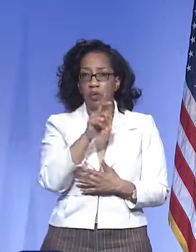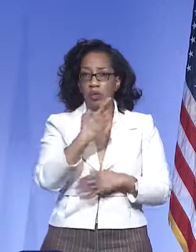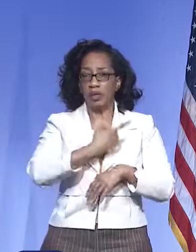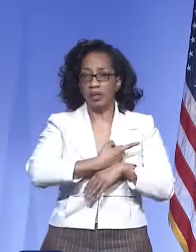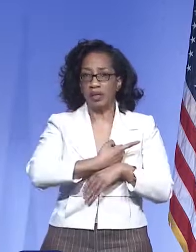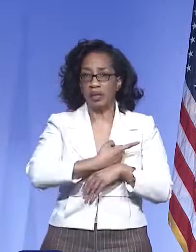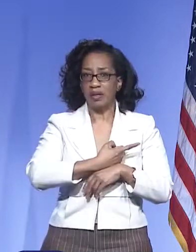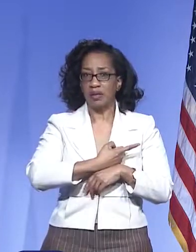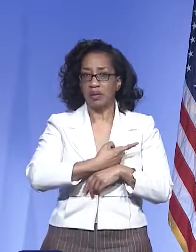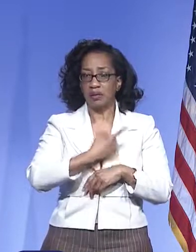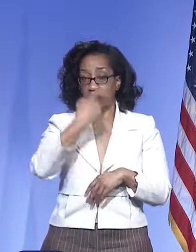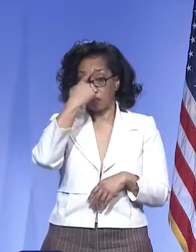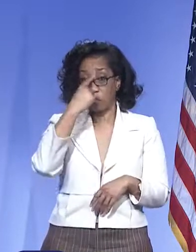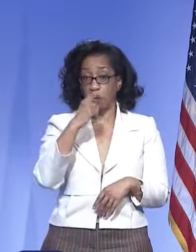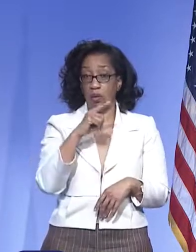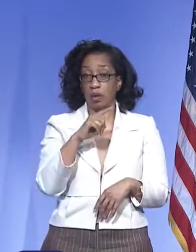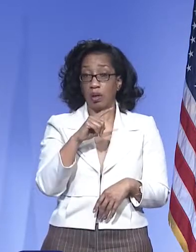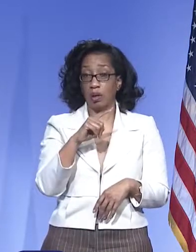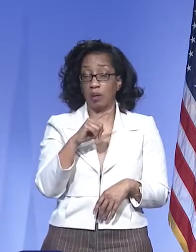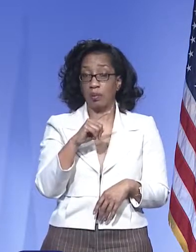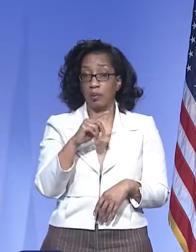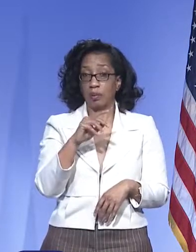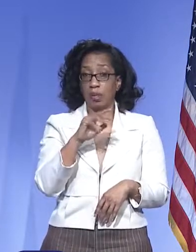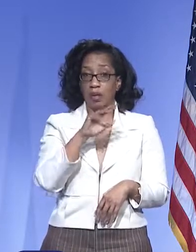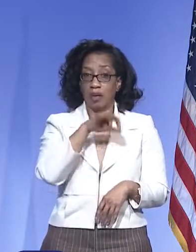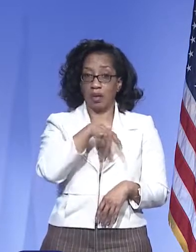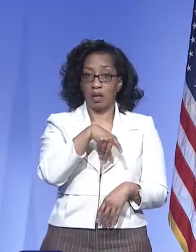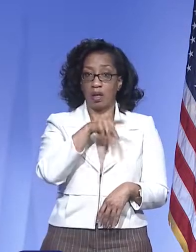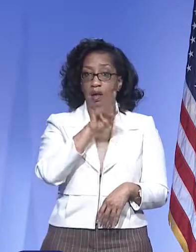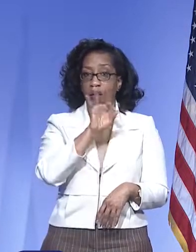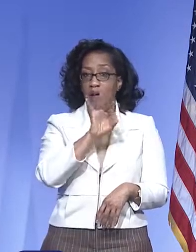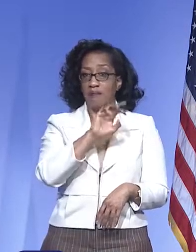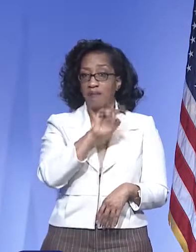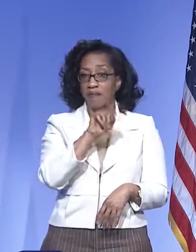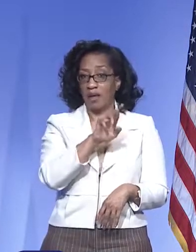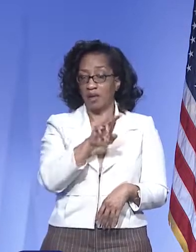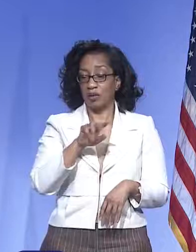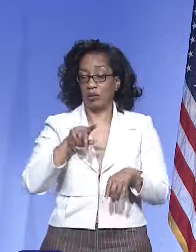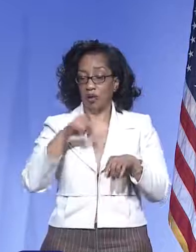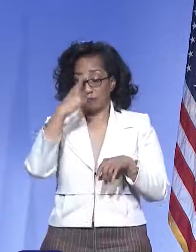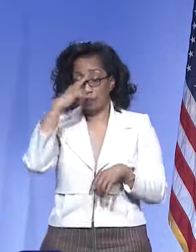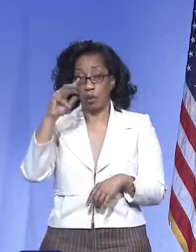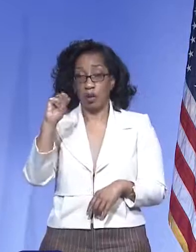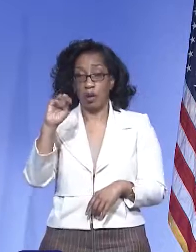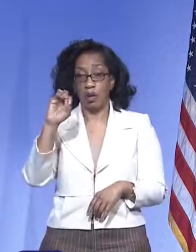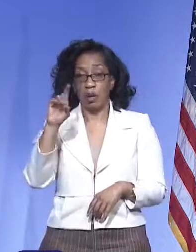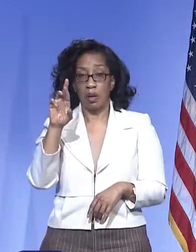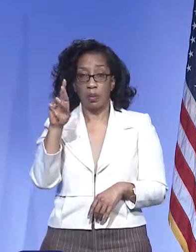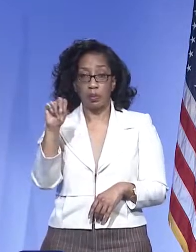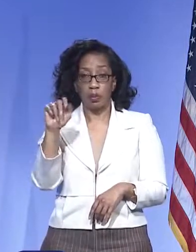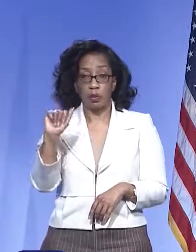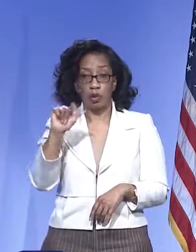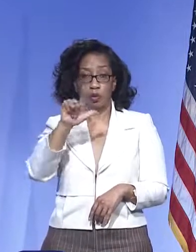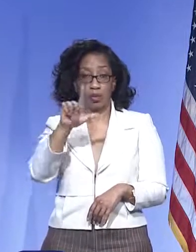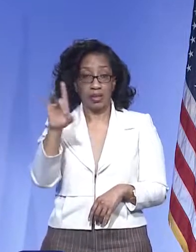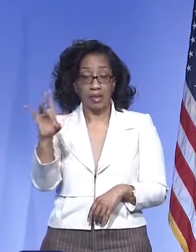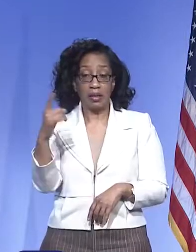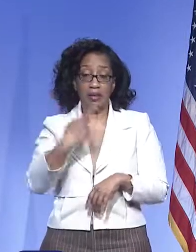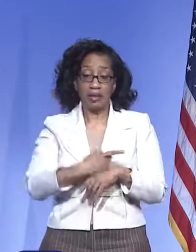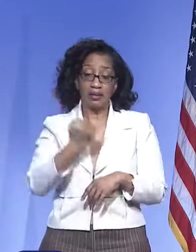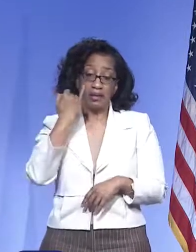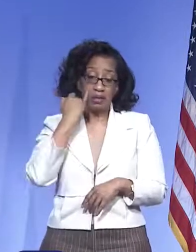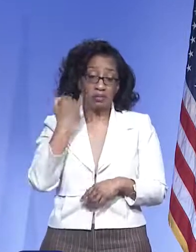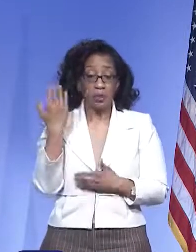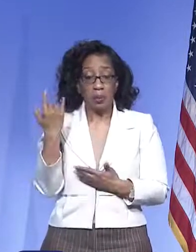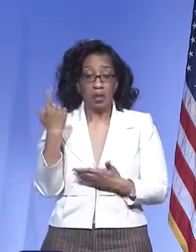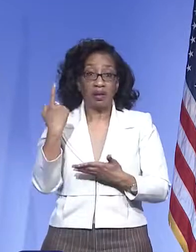The earliest for Moderna is 28 days. Now, it's okay if you wait a few days and even a few weeks after that to